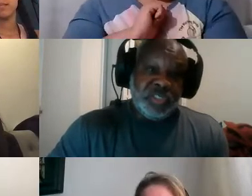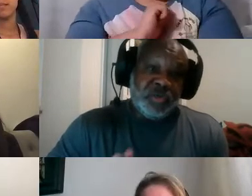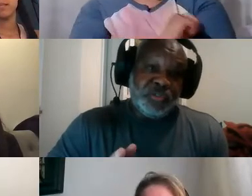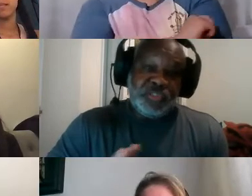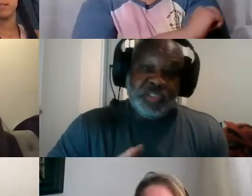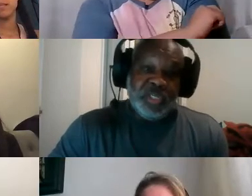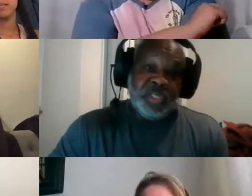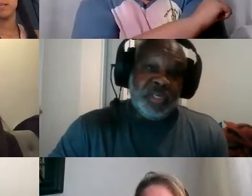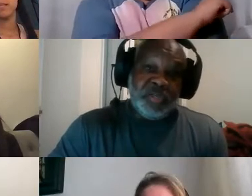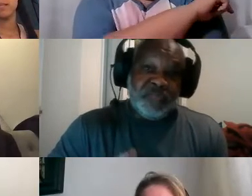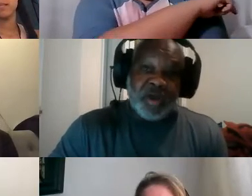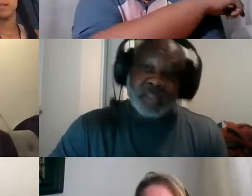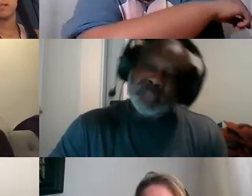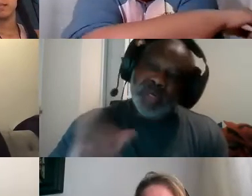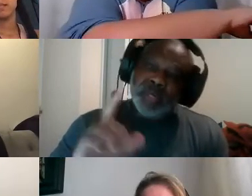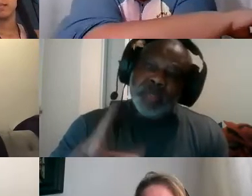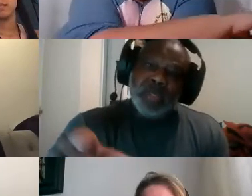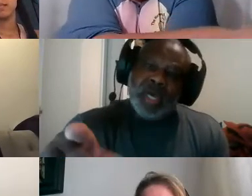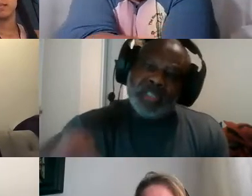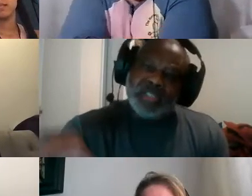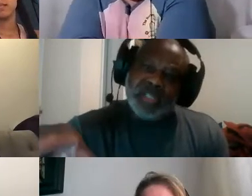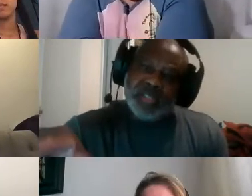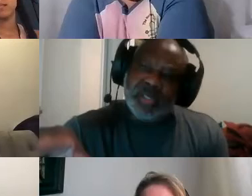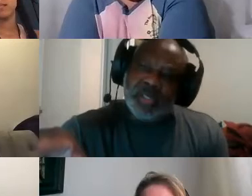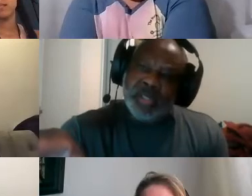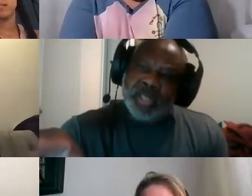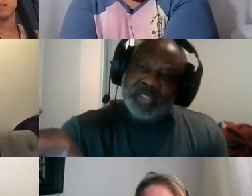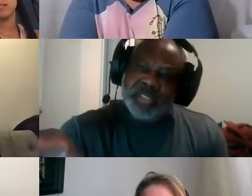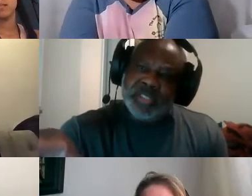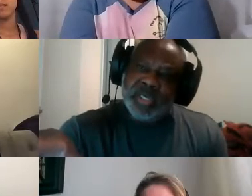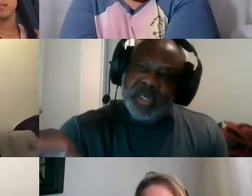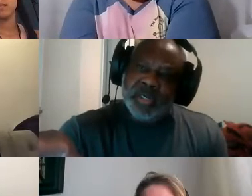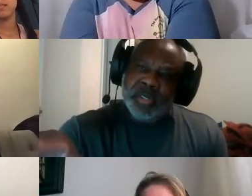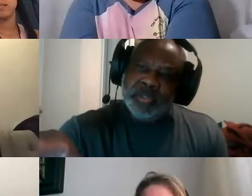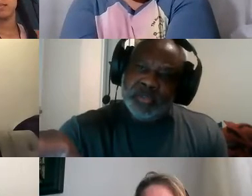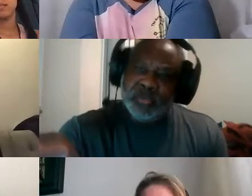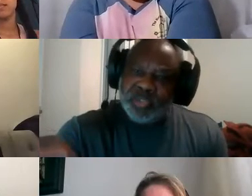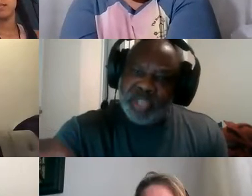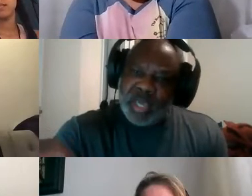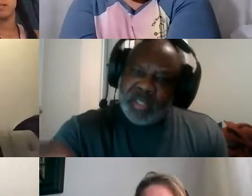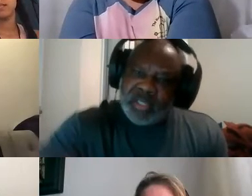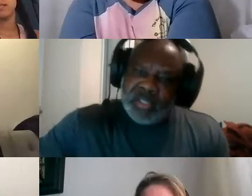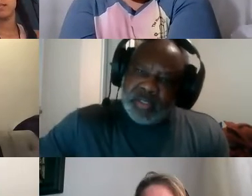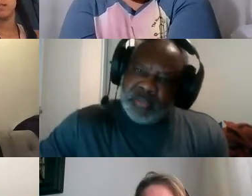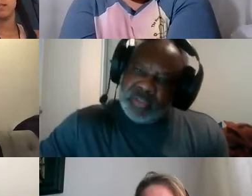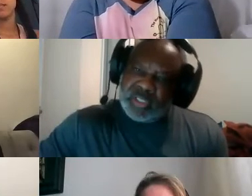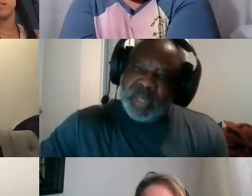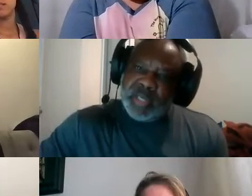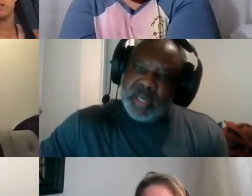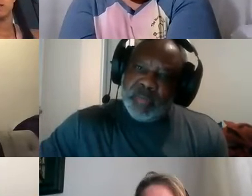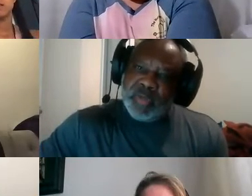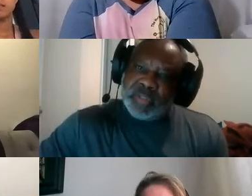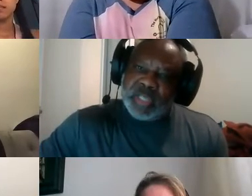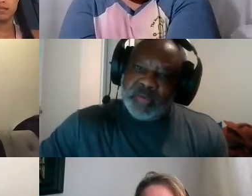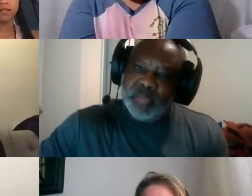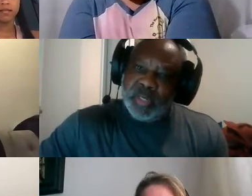MSNBC or CNN or Fox, but I sent a Zoom chat. Do you see my name